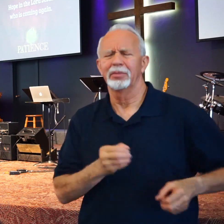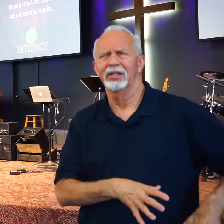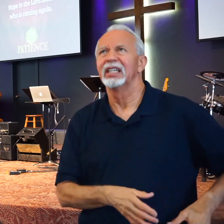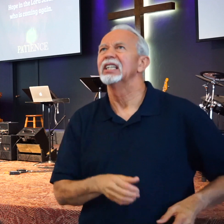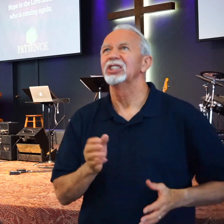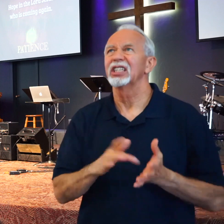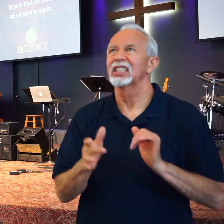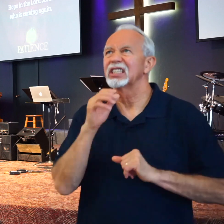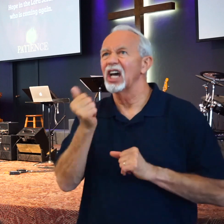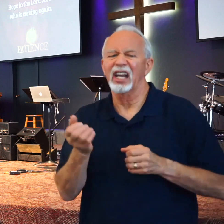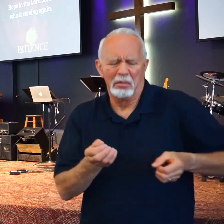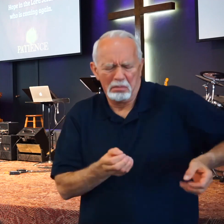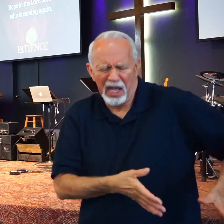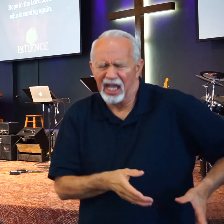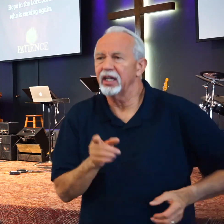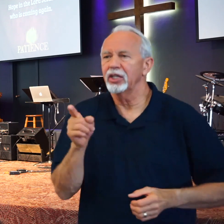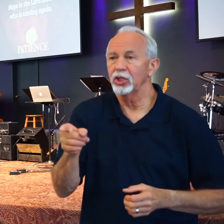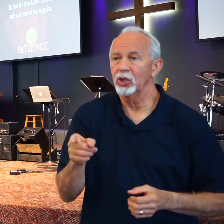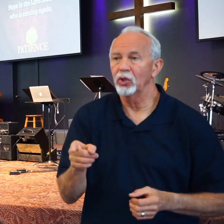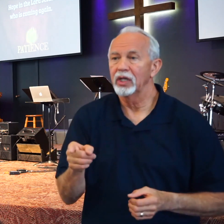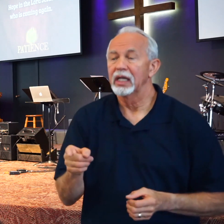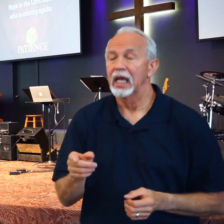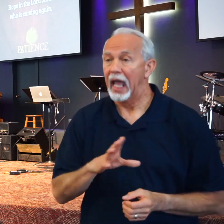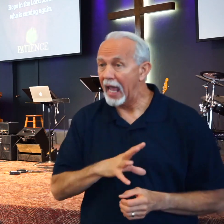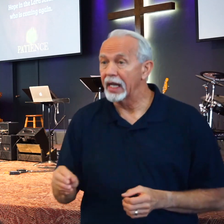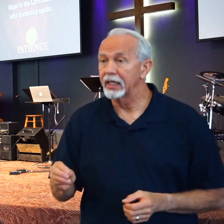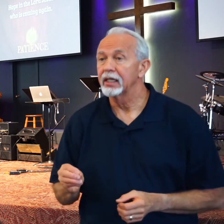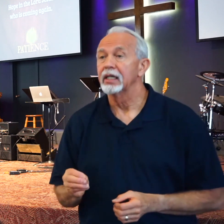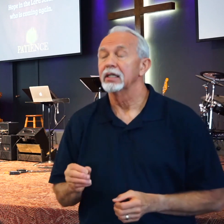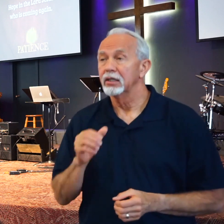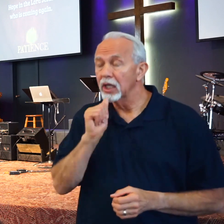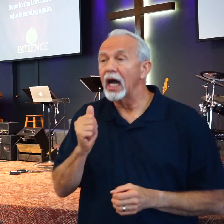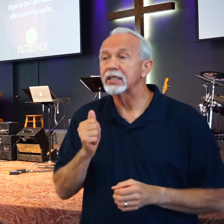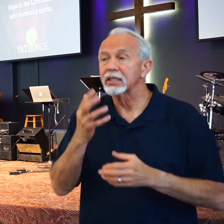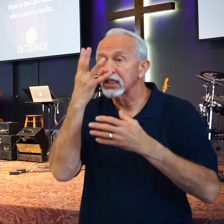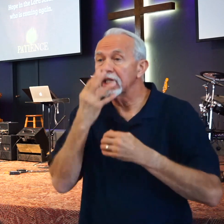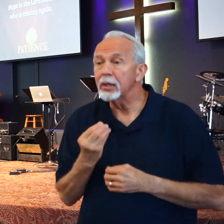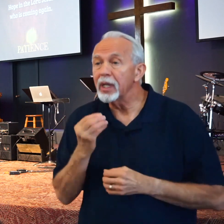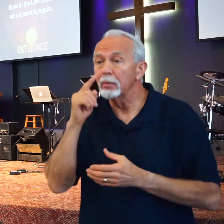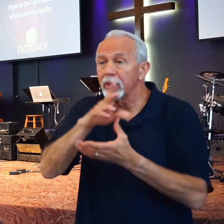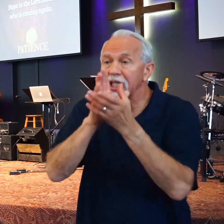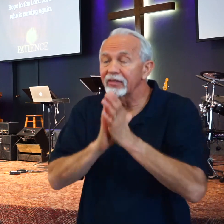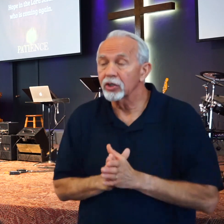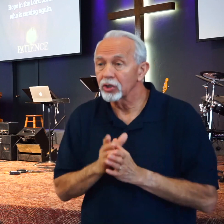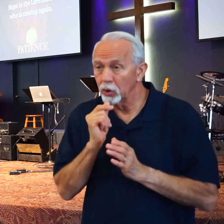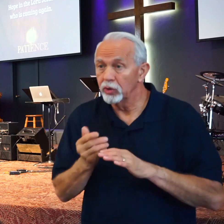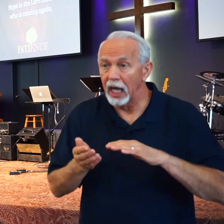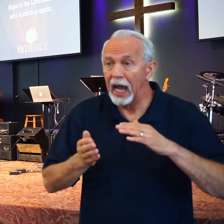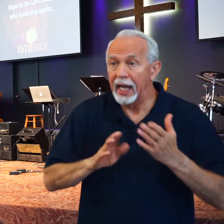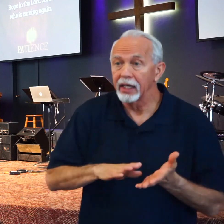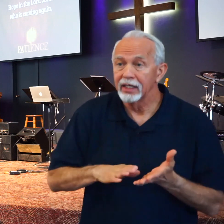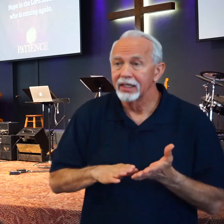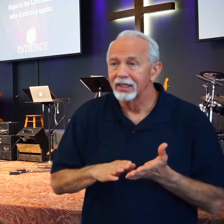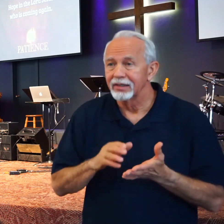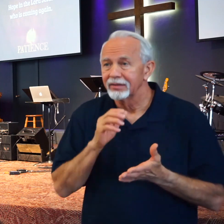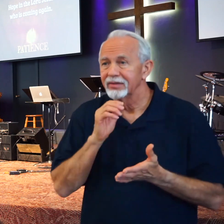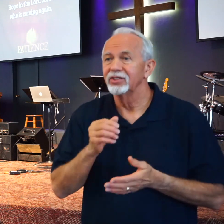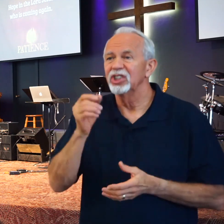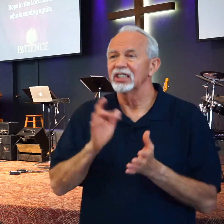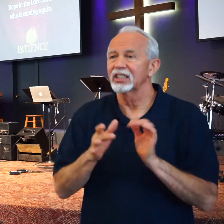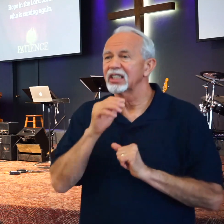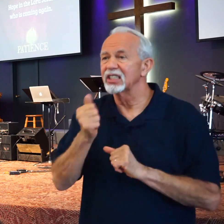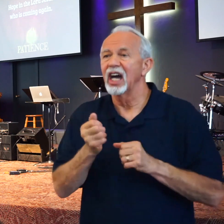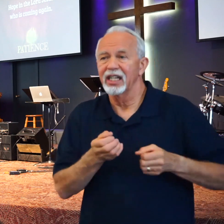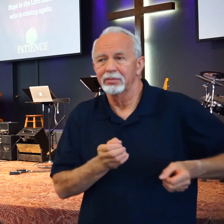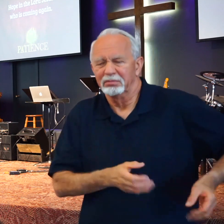abandoned you, and neither have sleeping believers, those who have passed away, because death is not the end.